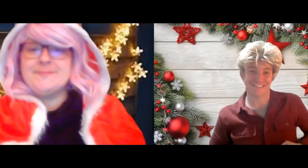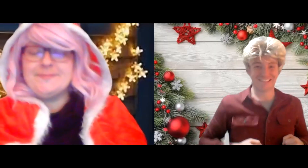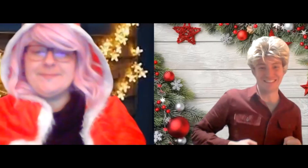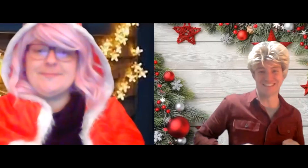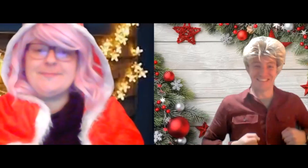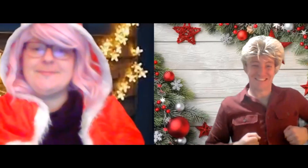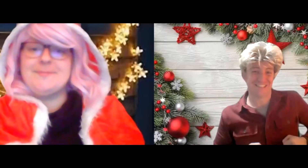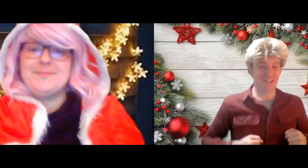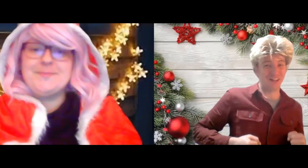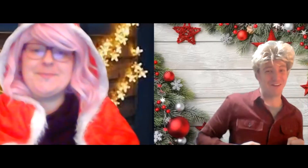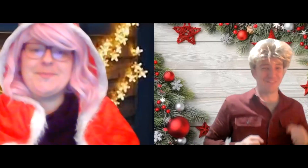Feliz Navidad.